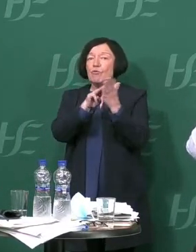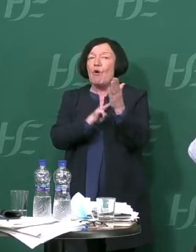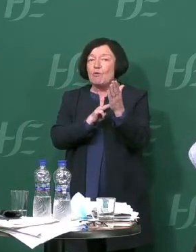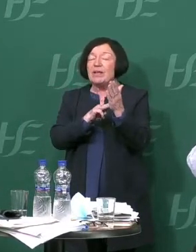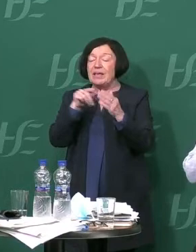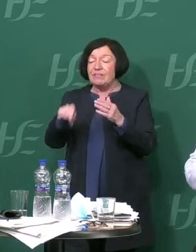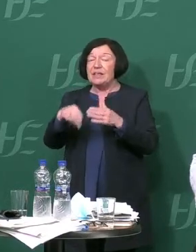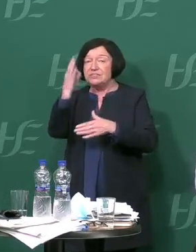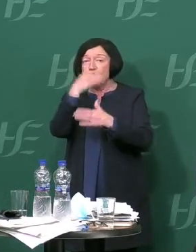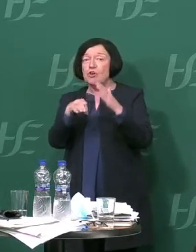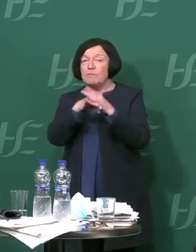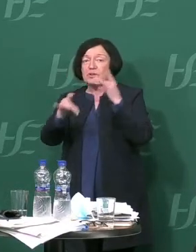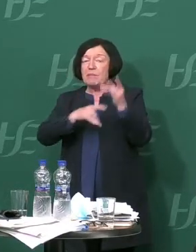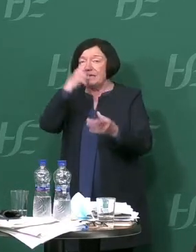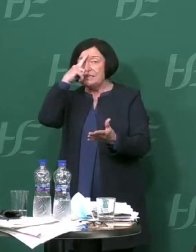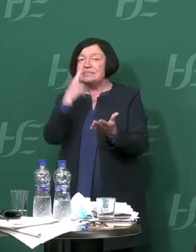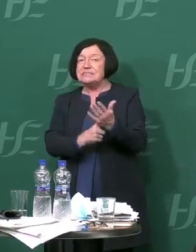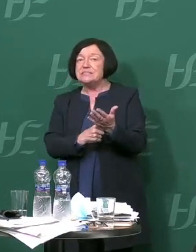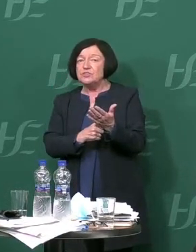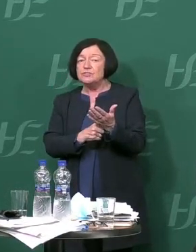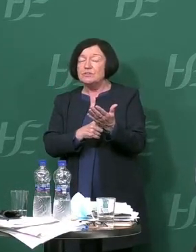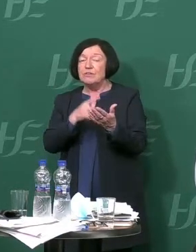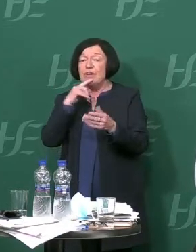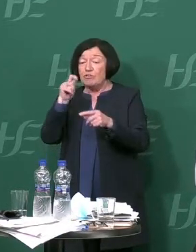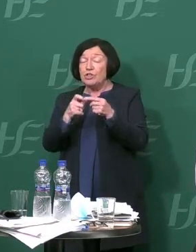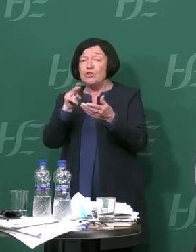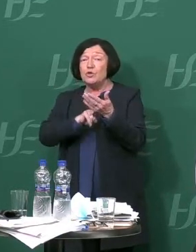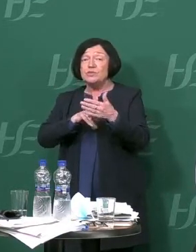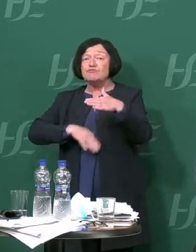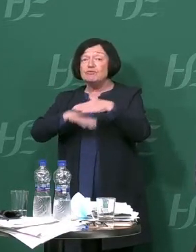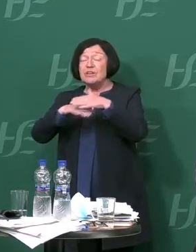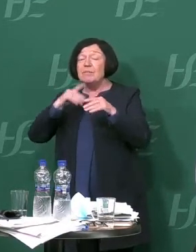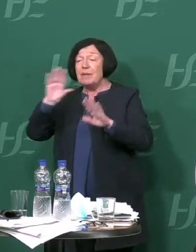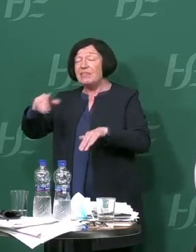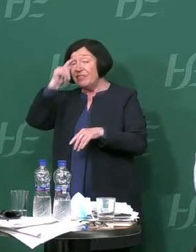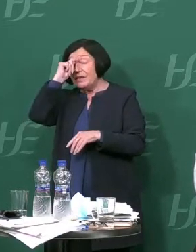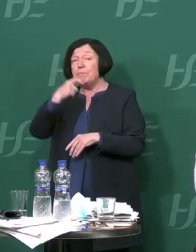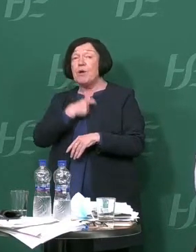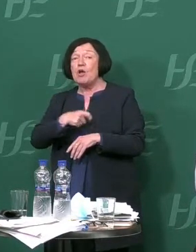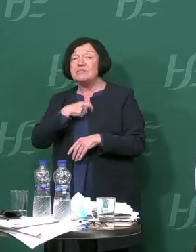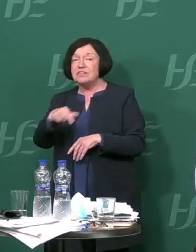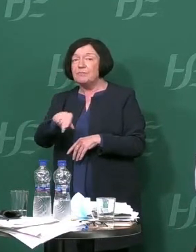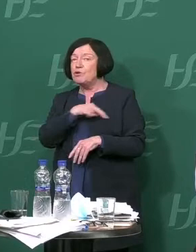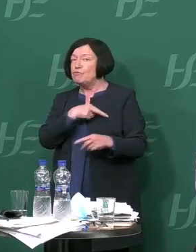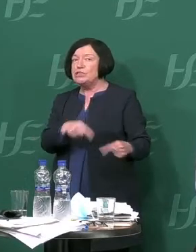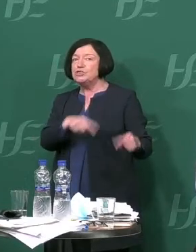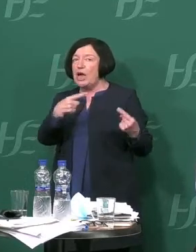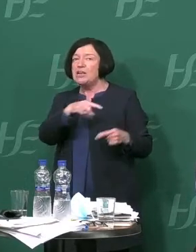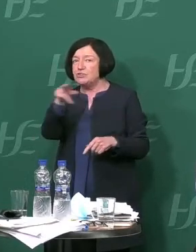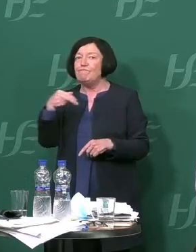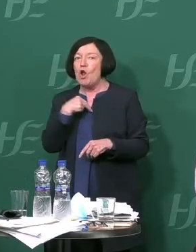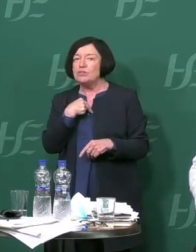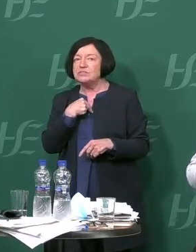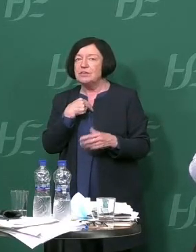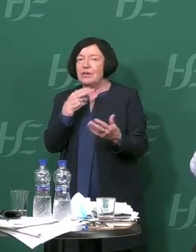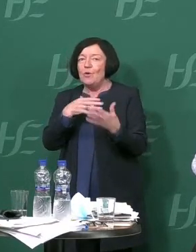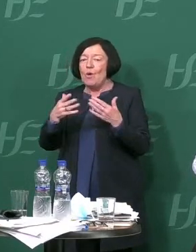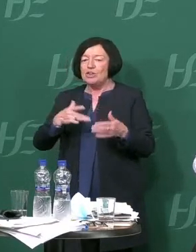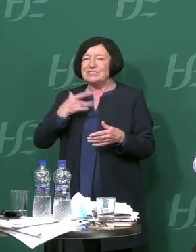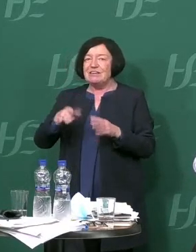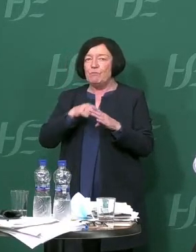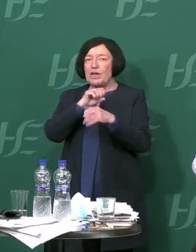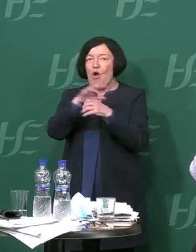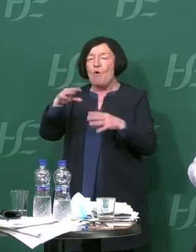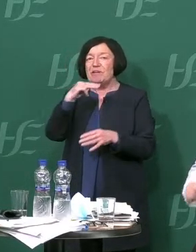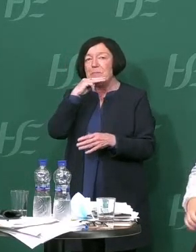supports government to make decisions around reduced restrictions. But I do think personally that's going to be a real challenge for us next things. What does living with COVID